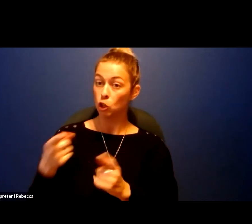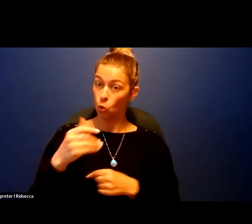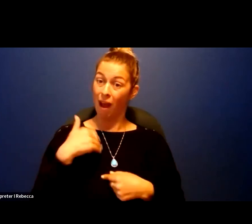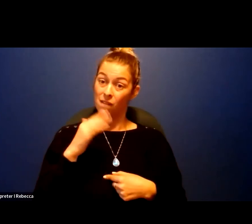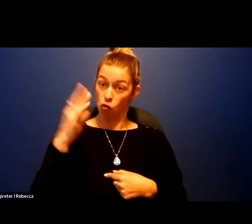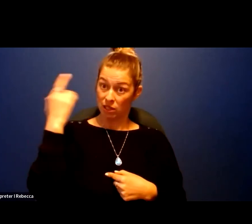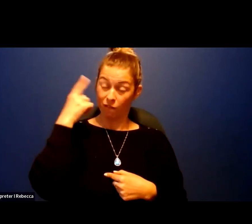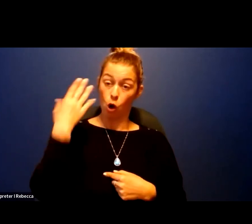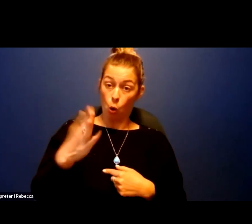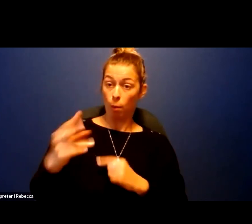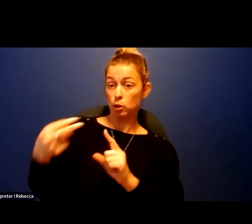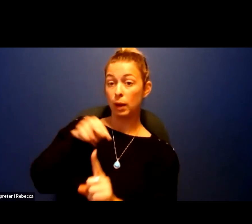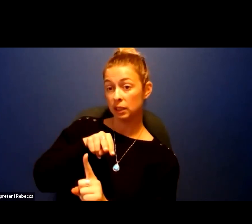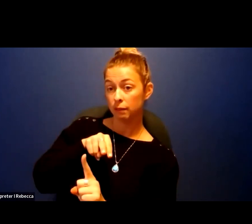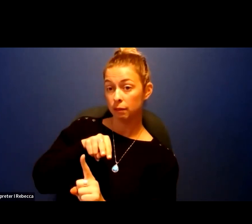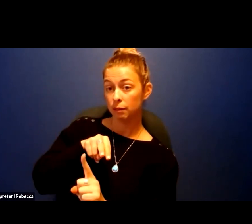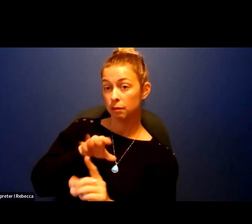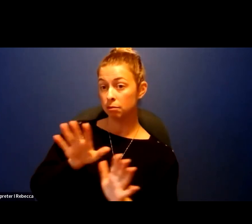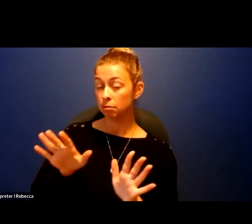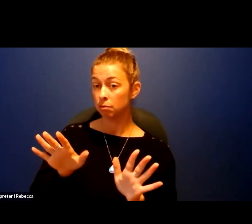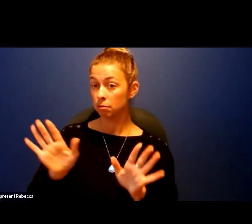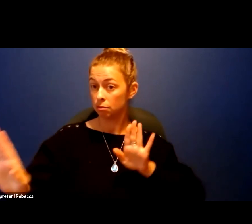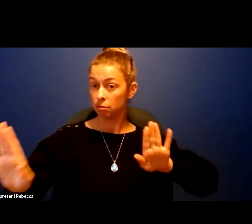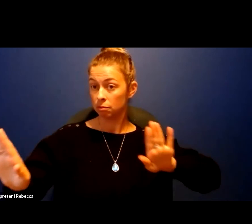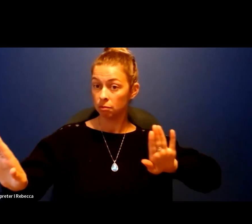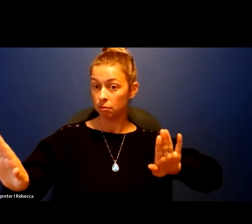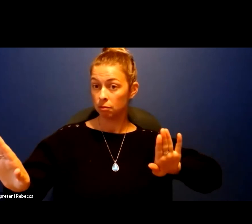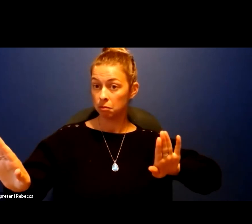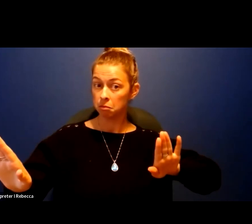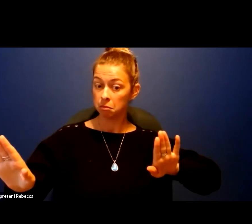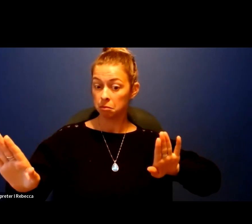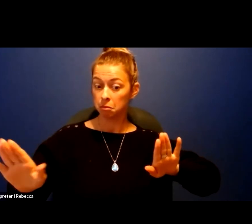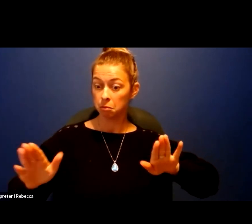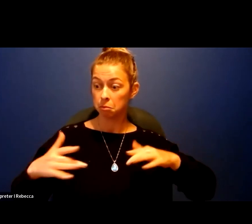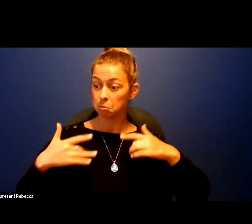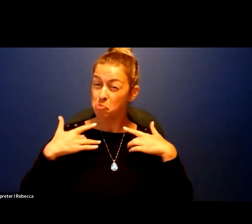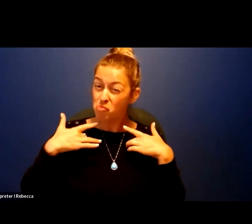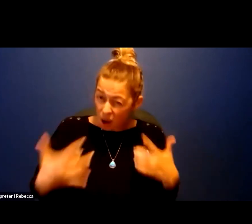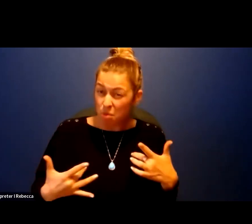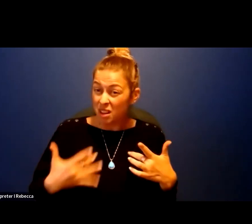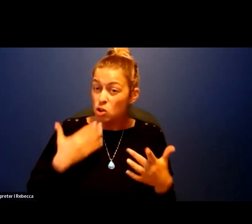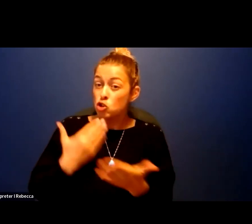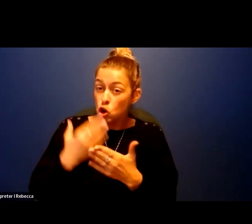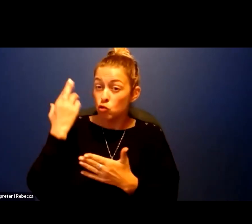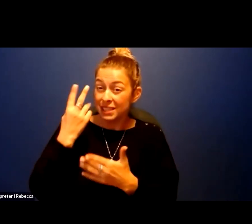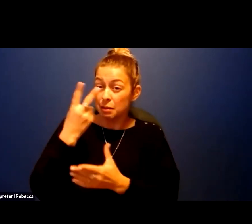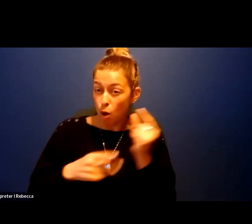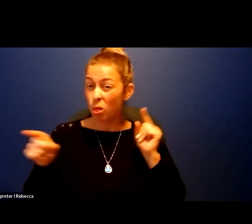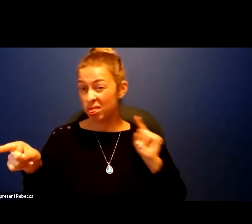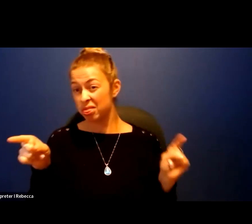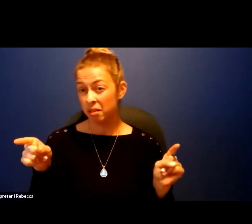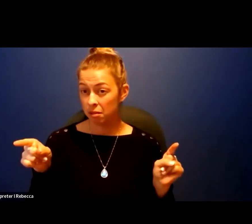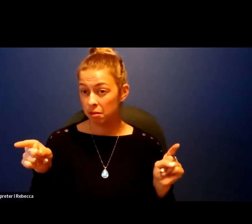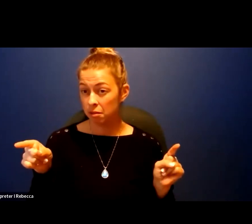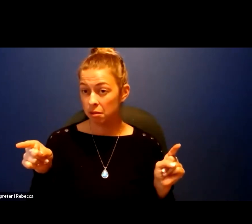what you think. And you're both probably generally have good reasons, right? And so